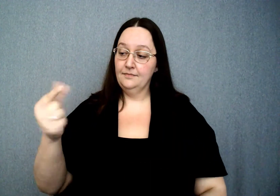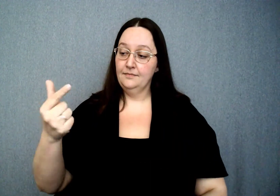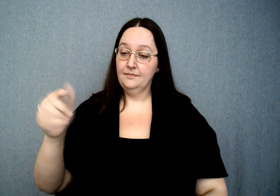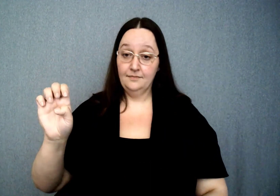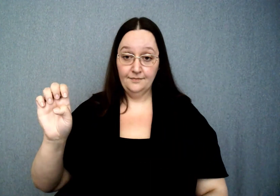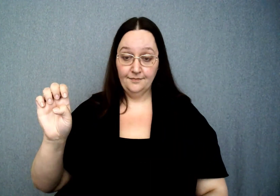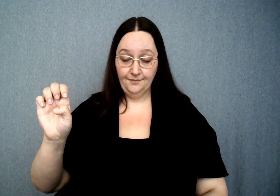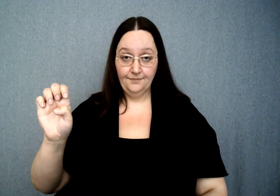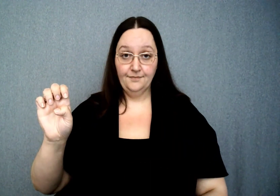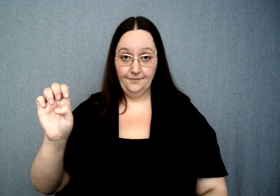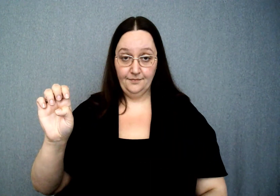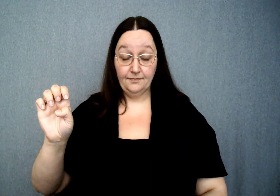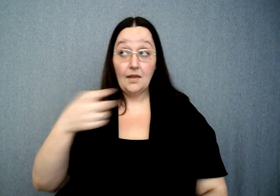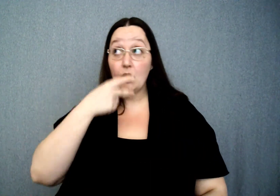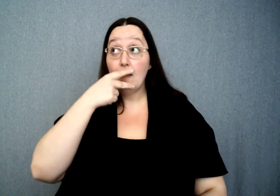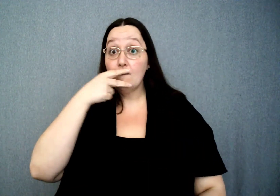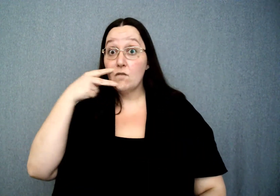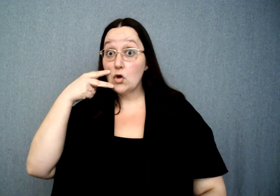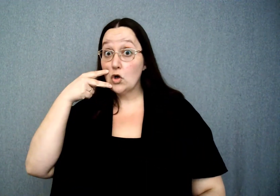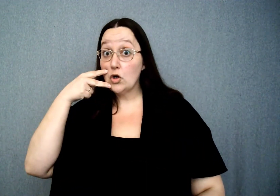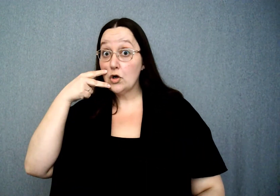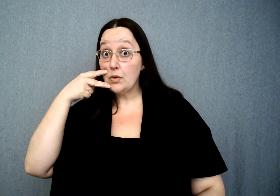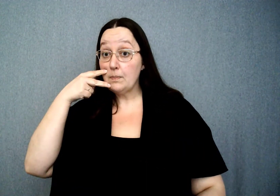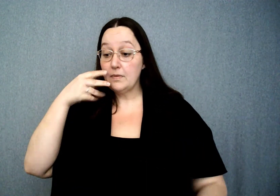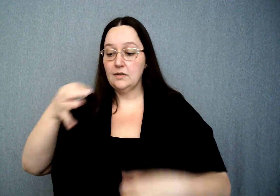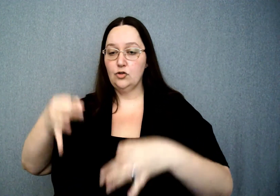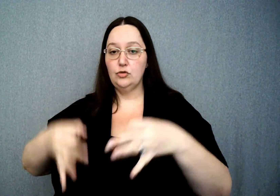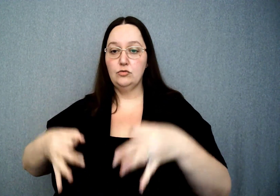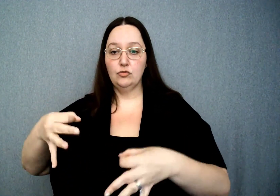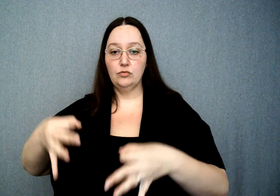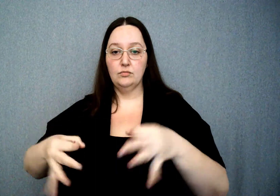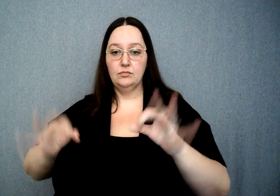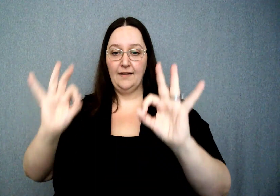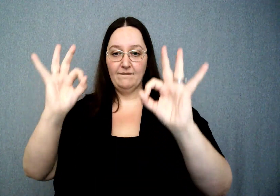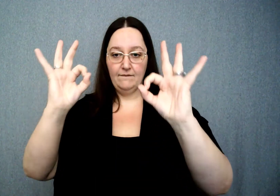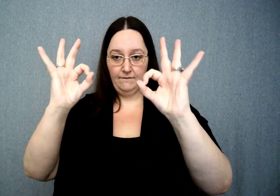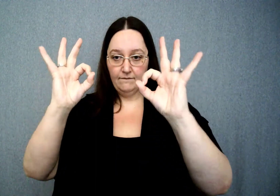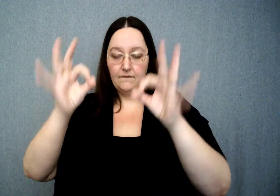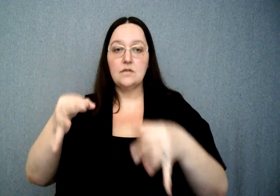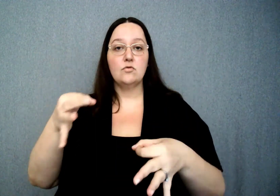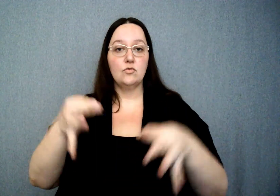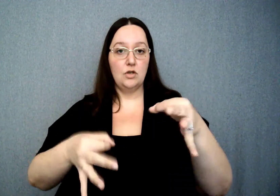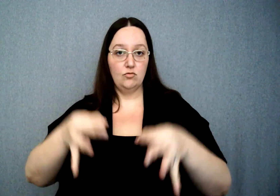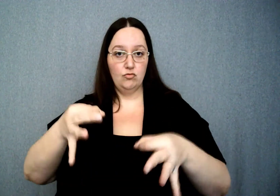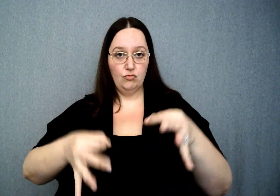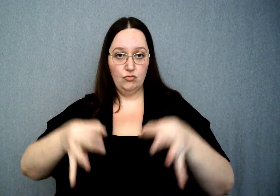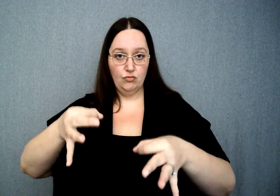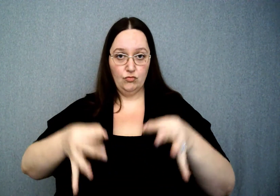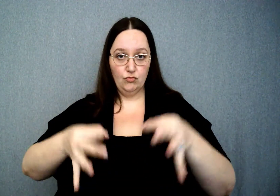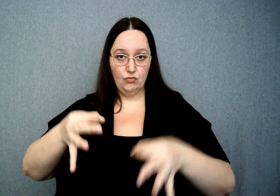43, judge. The verb to judge, you have two F's alternating up and down.